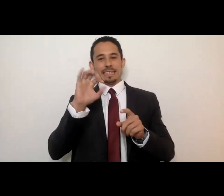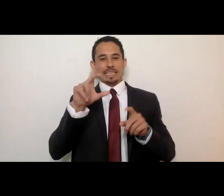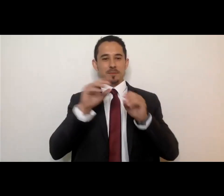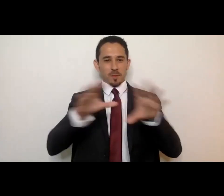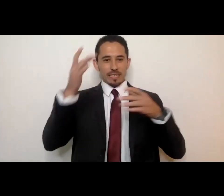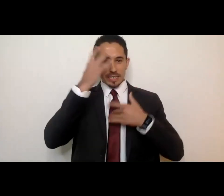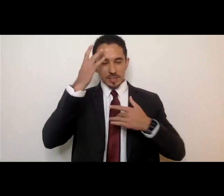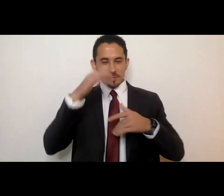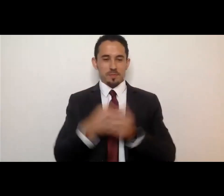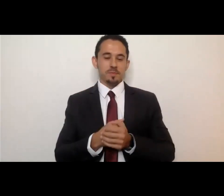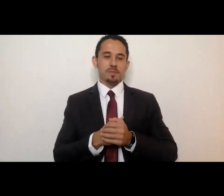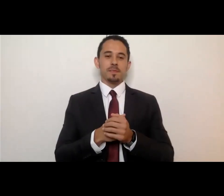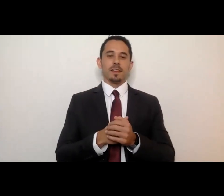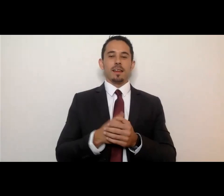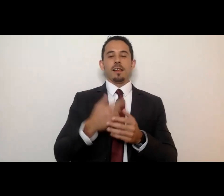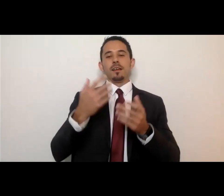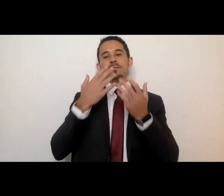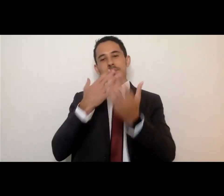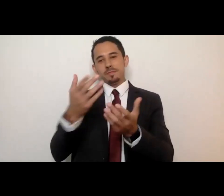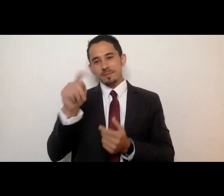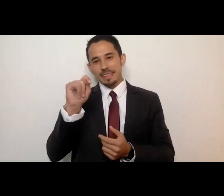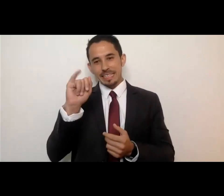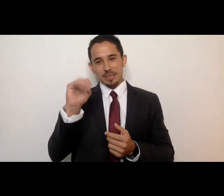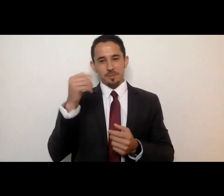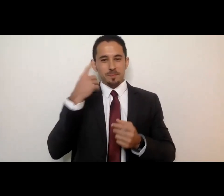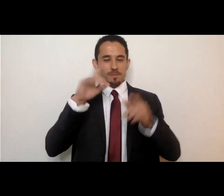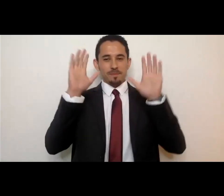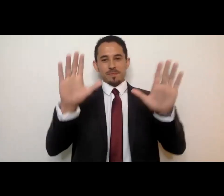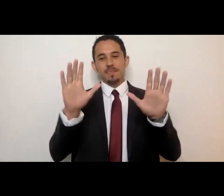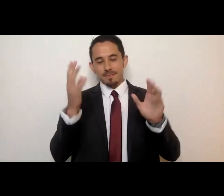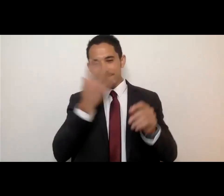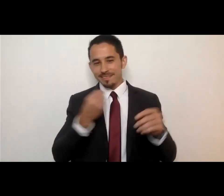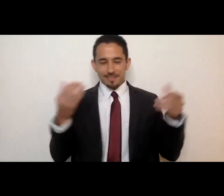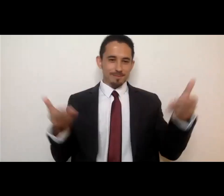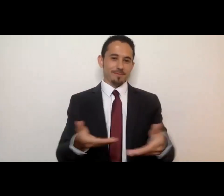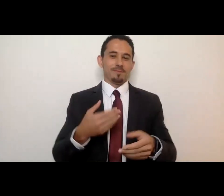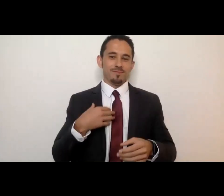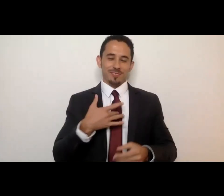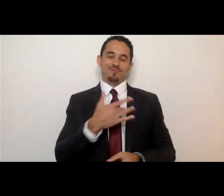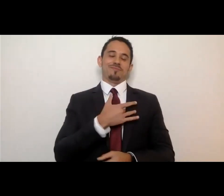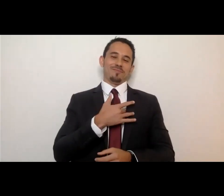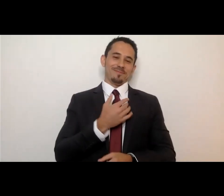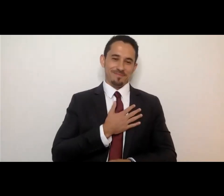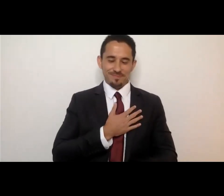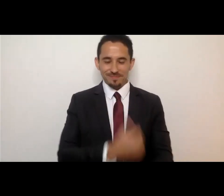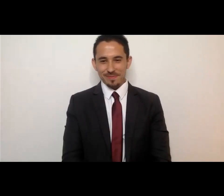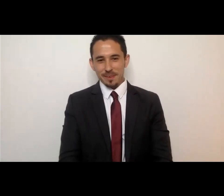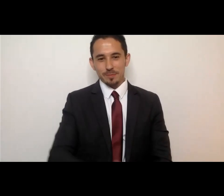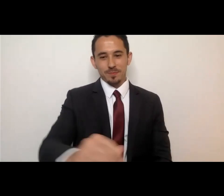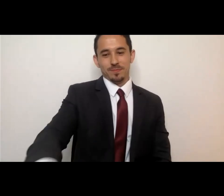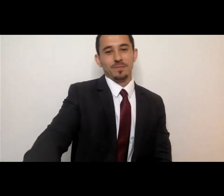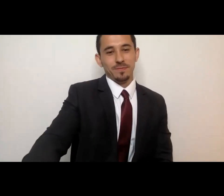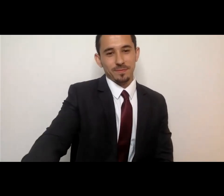the research that I've been doing in tick-borne diseases. Thank you so much for Tim for that wonderful, beautiful